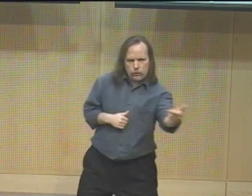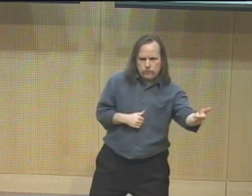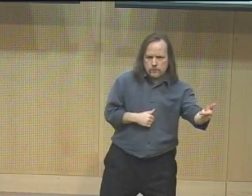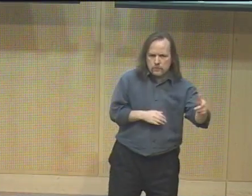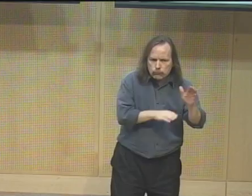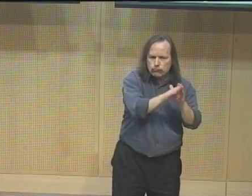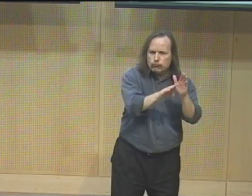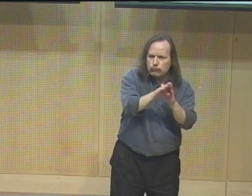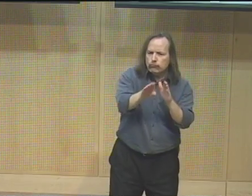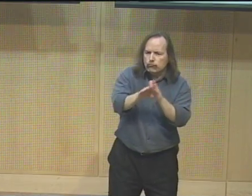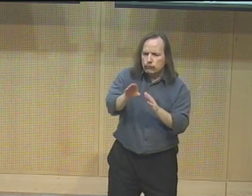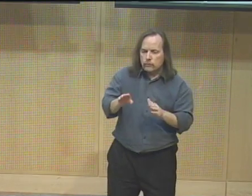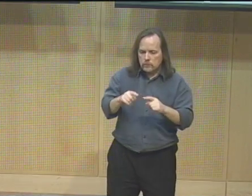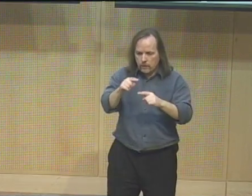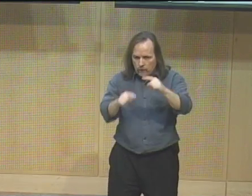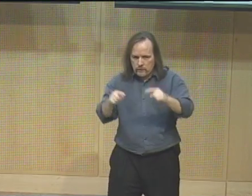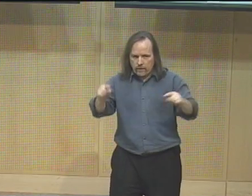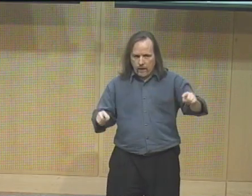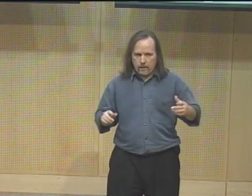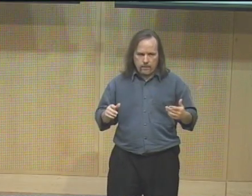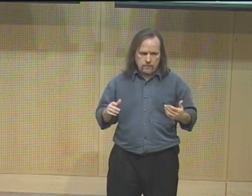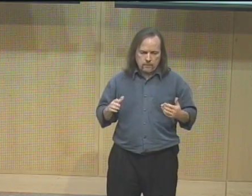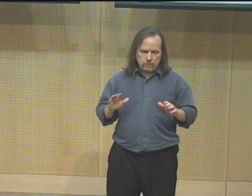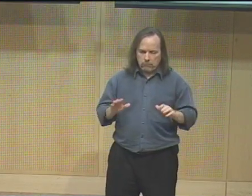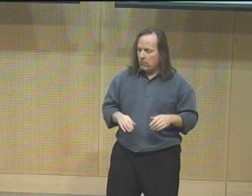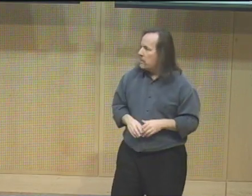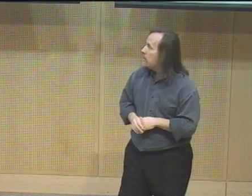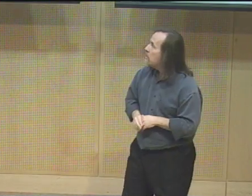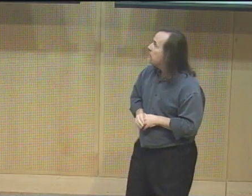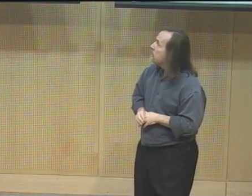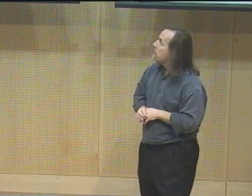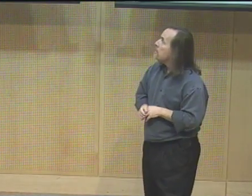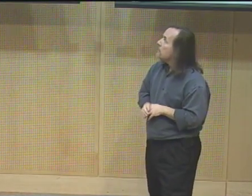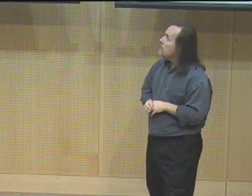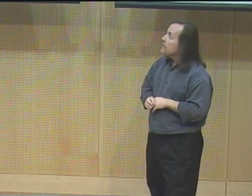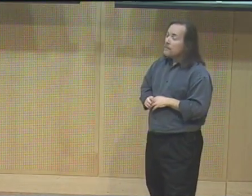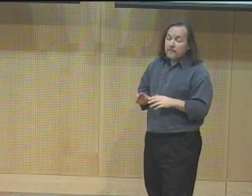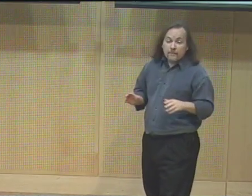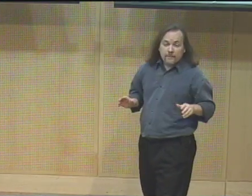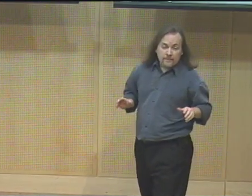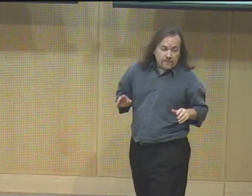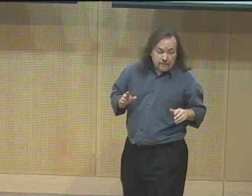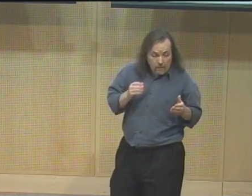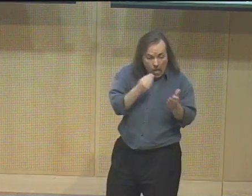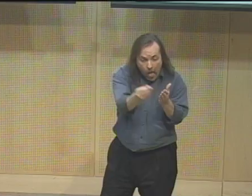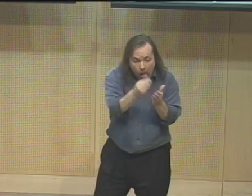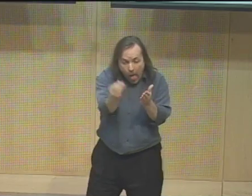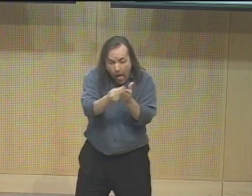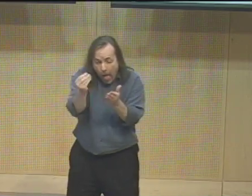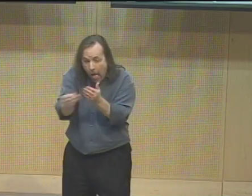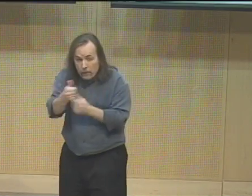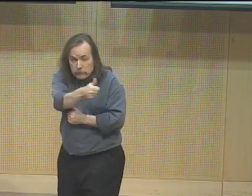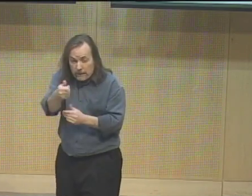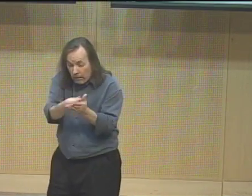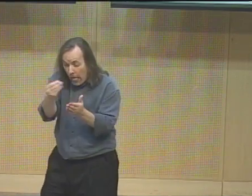lose money in one company, you won't lose all of your money because of that one stock price going